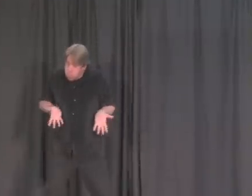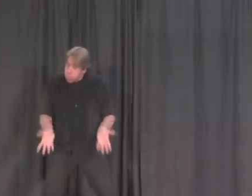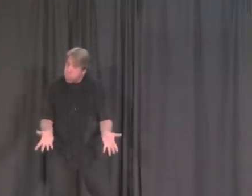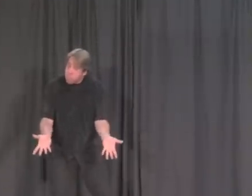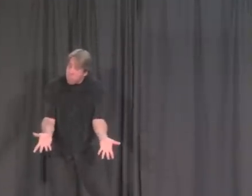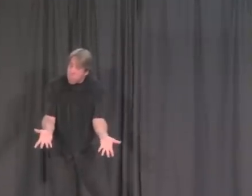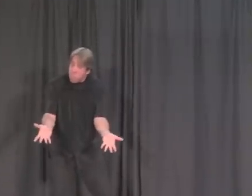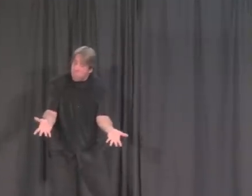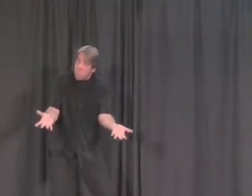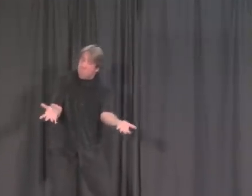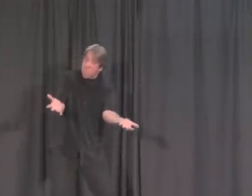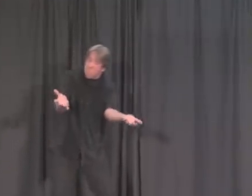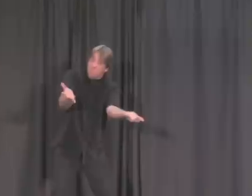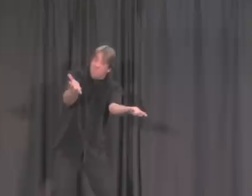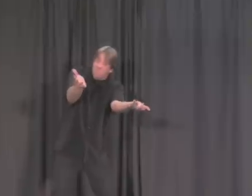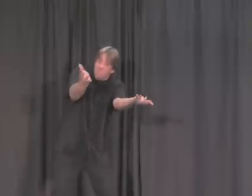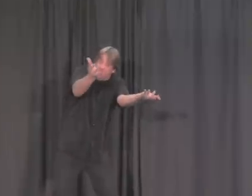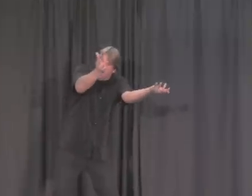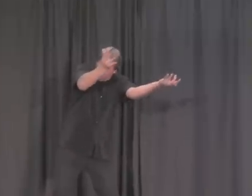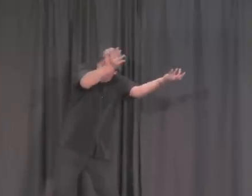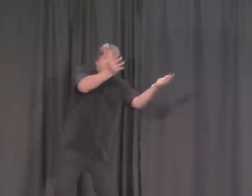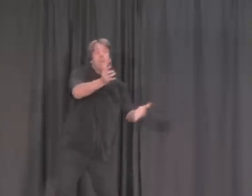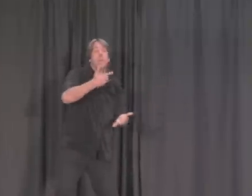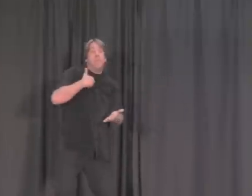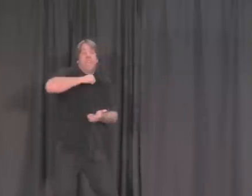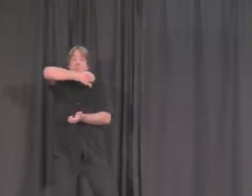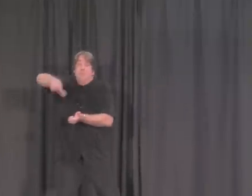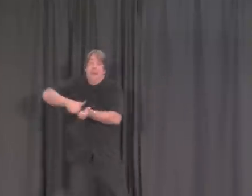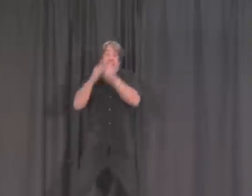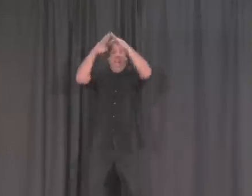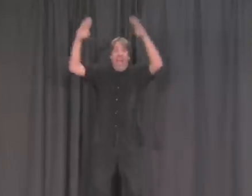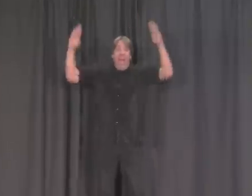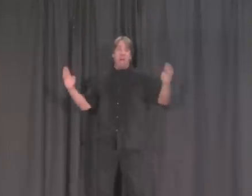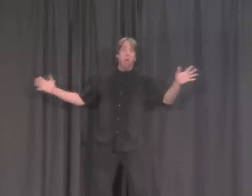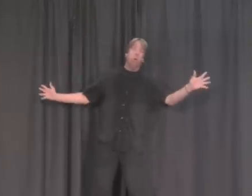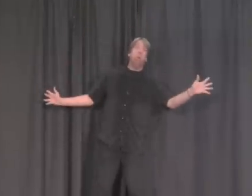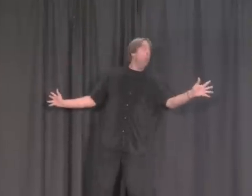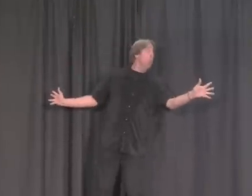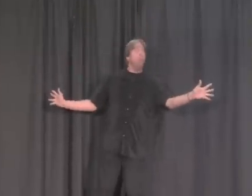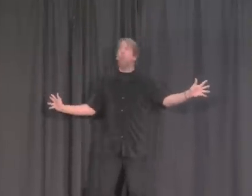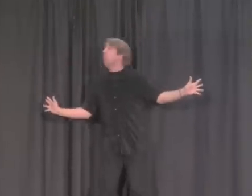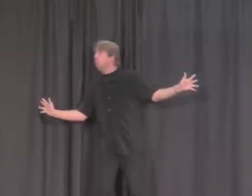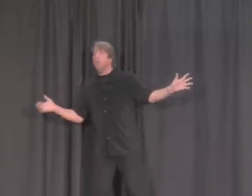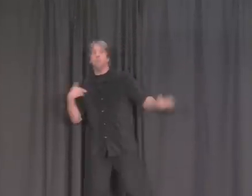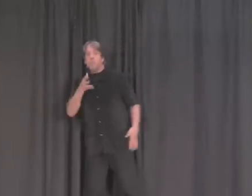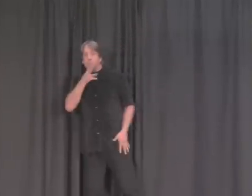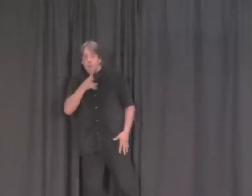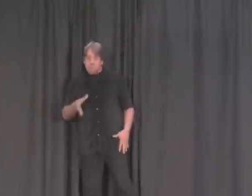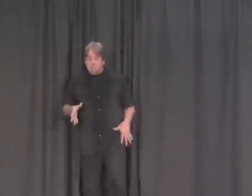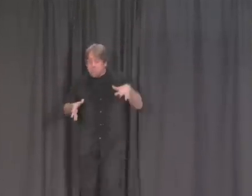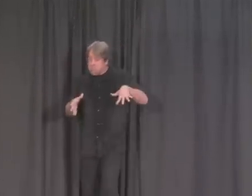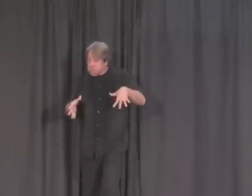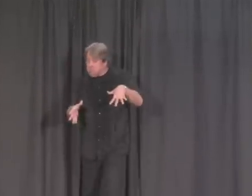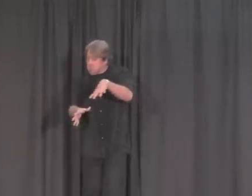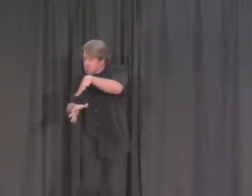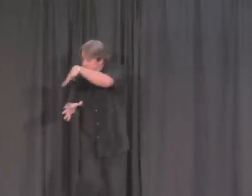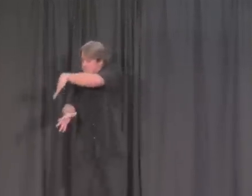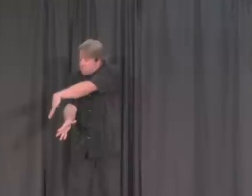And my mother proceeded to pick up the car and toss that aside. So I hid behind the house. And my mother proceeded